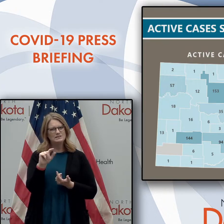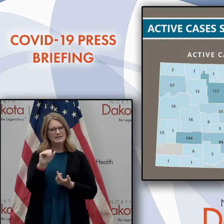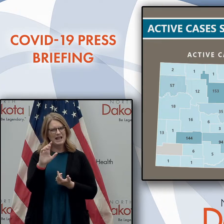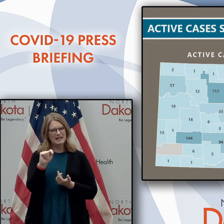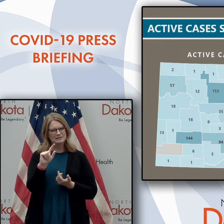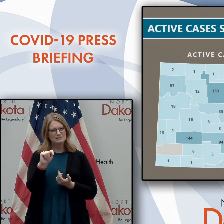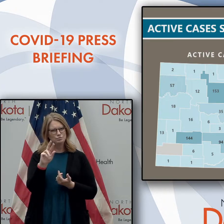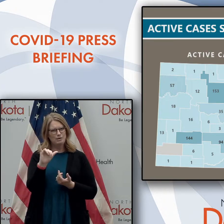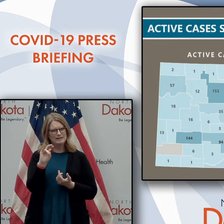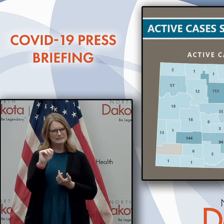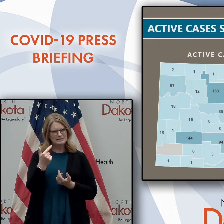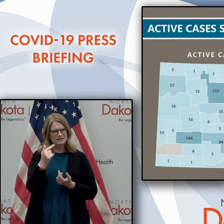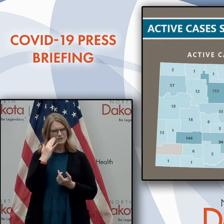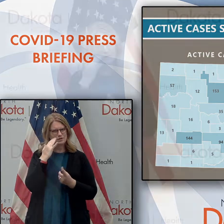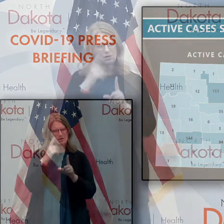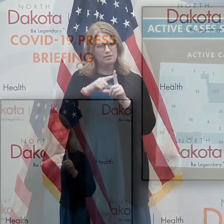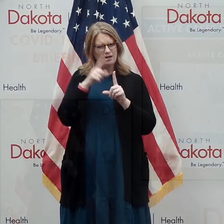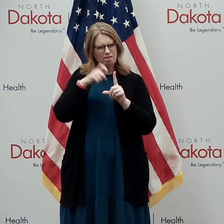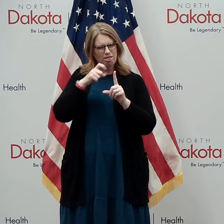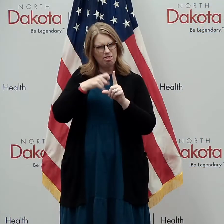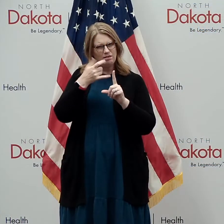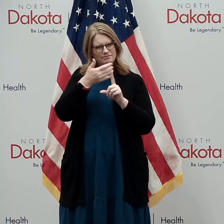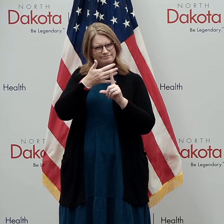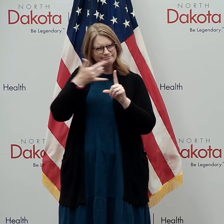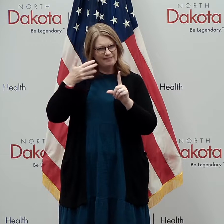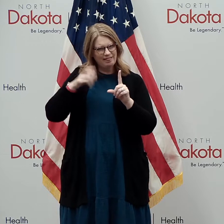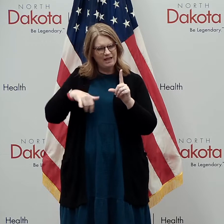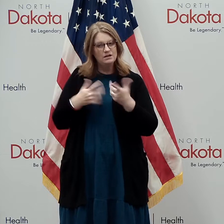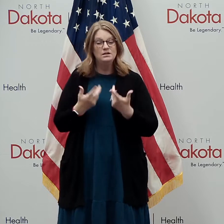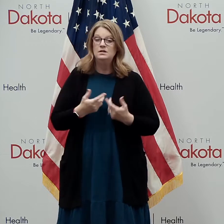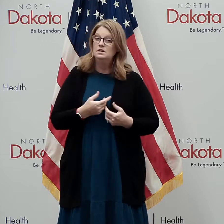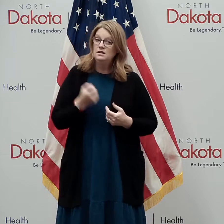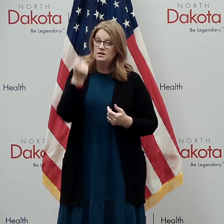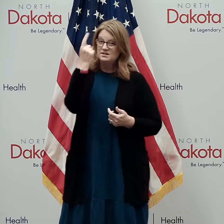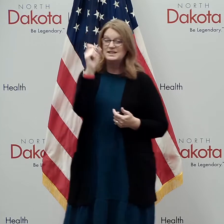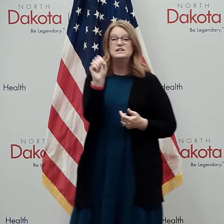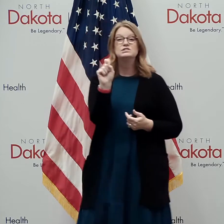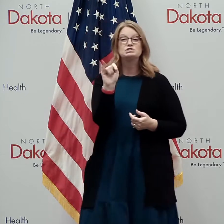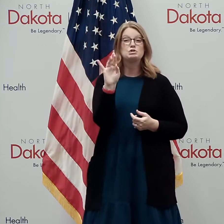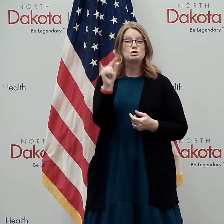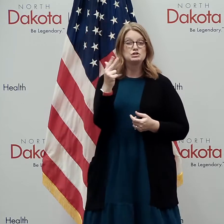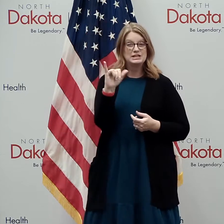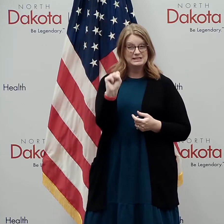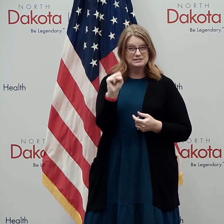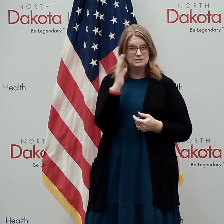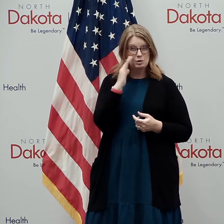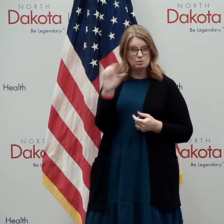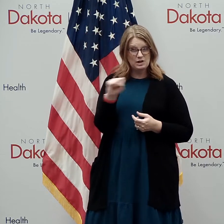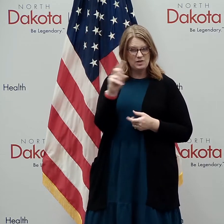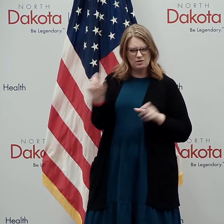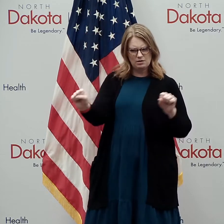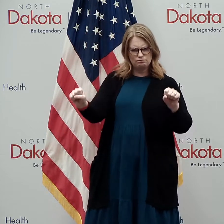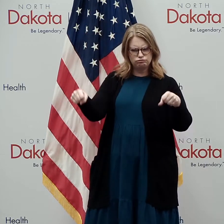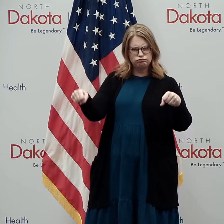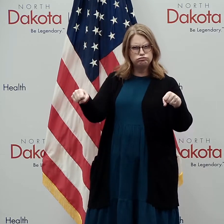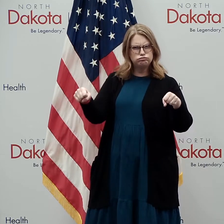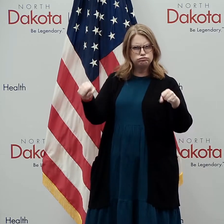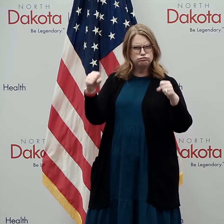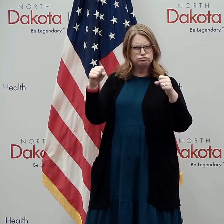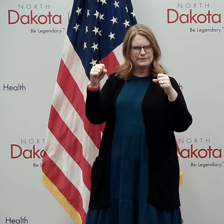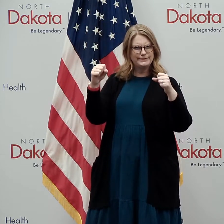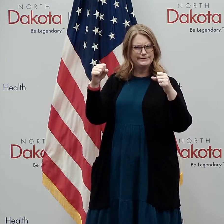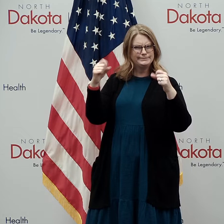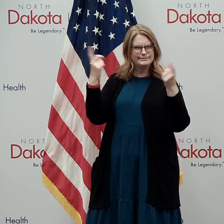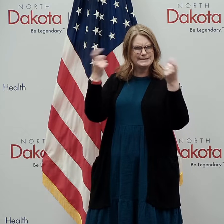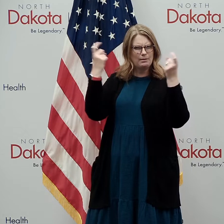times, but what I'll call a Sturgis update. We know that a lot of people really look forward to participating in that great event in our